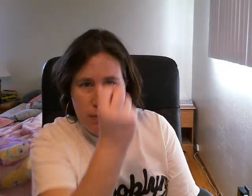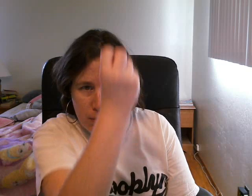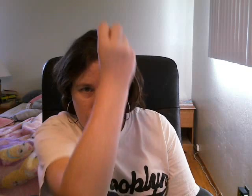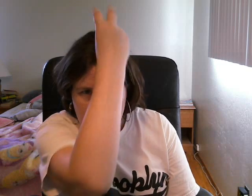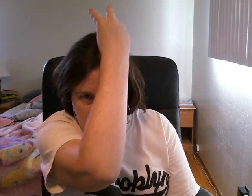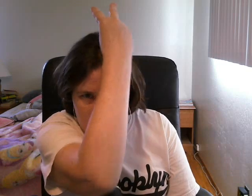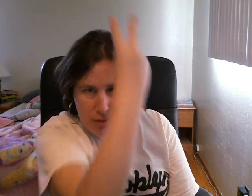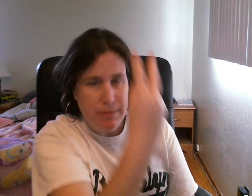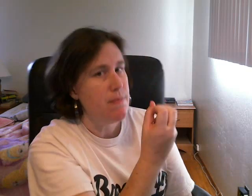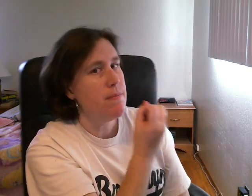Goat.